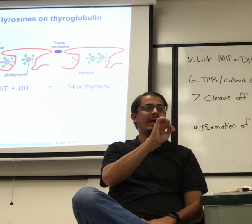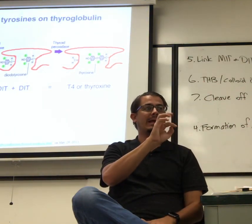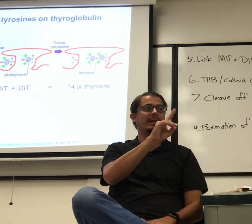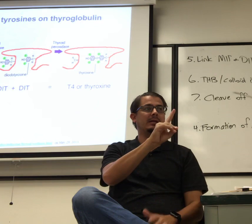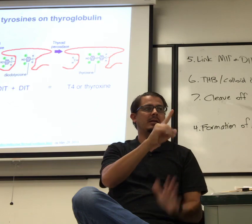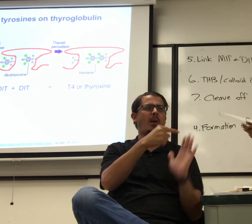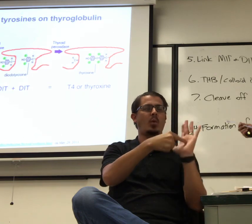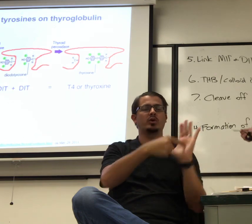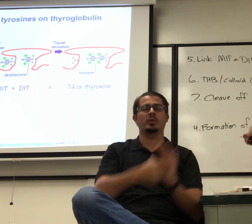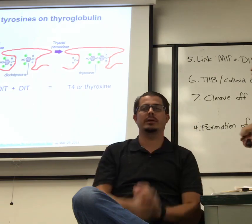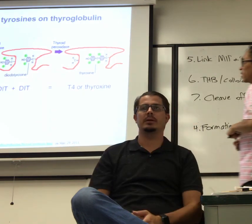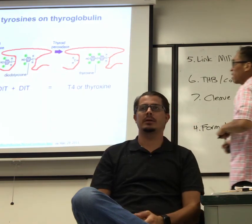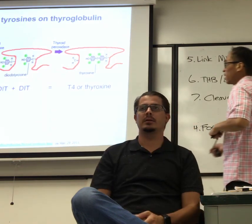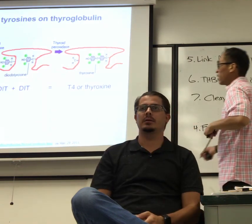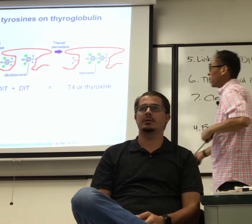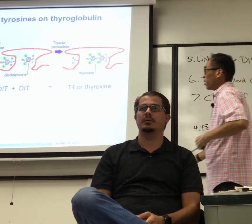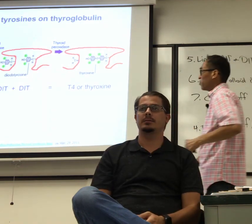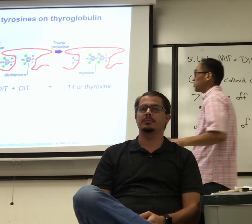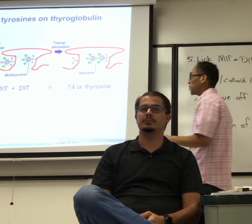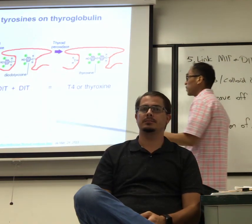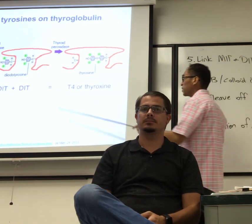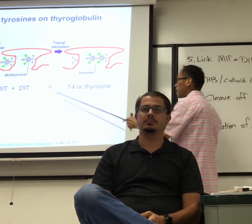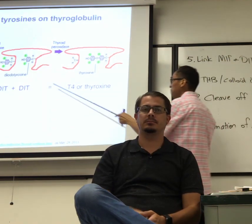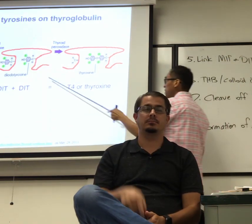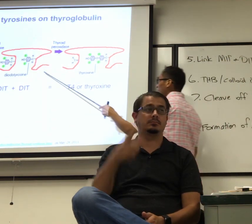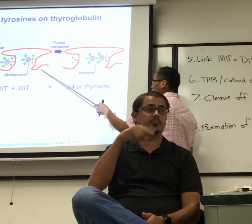then there they are in the middle frame, iodinated.